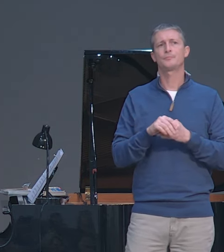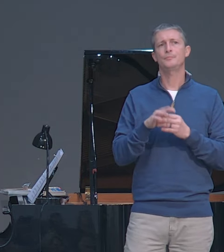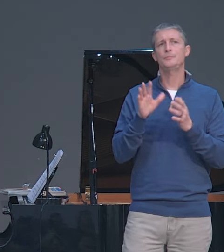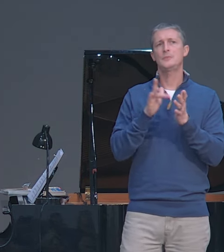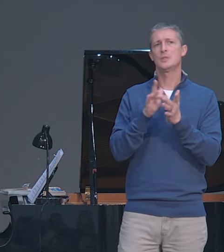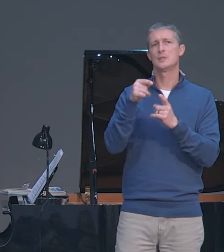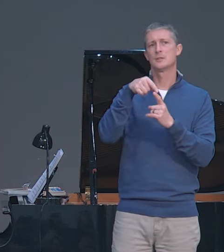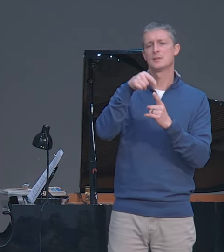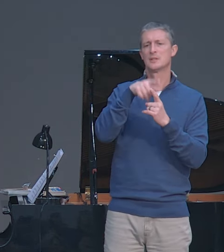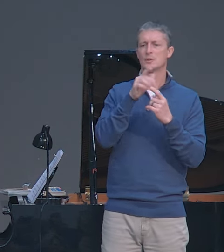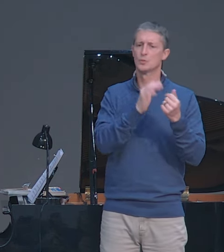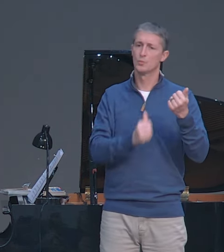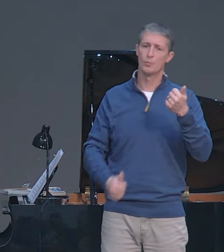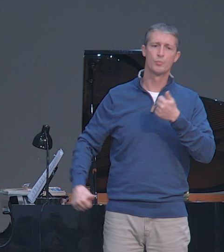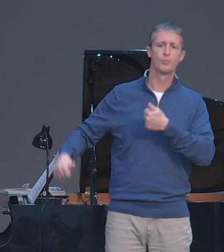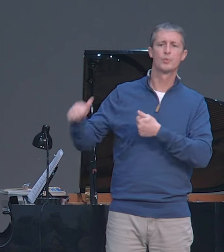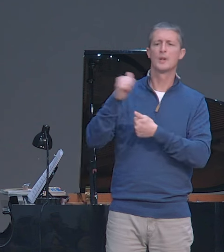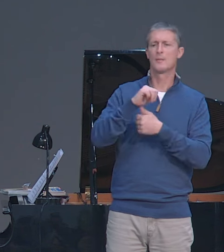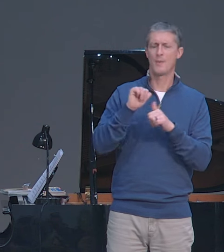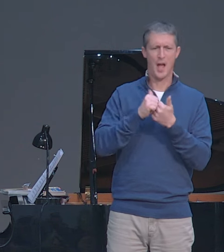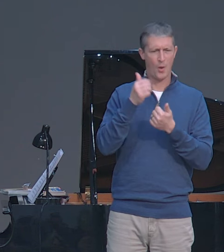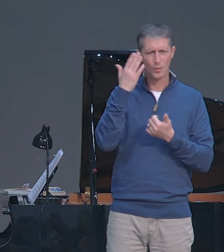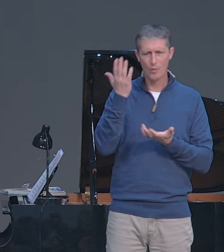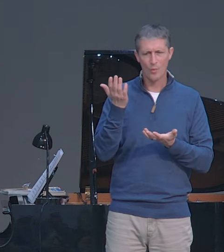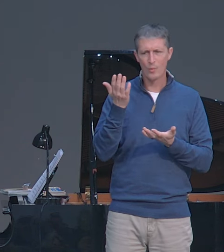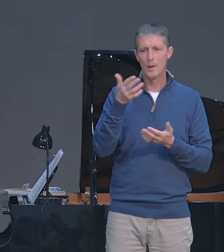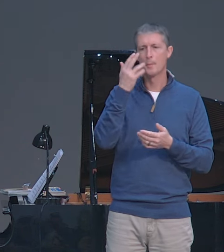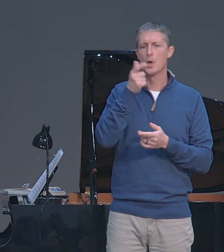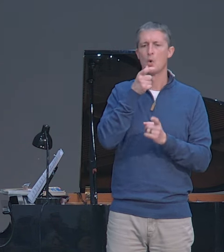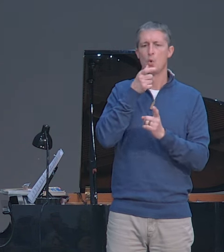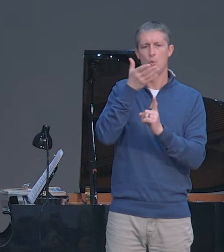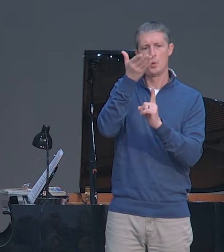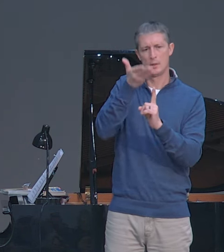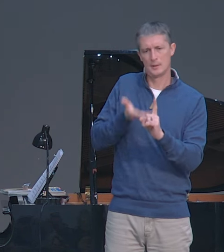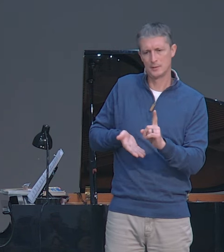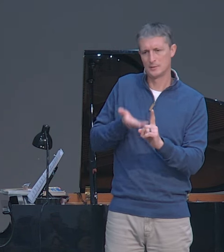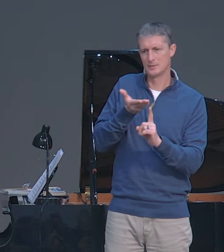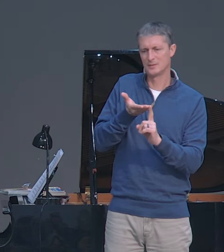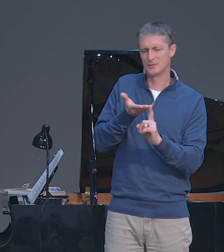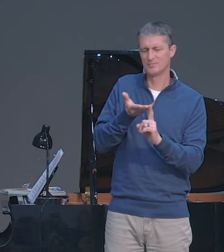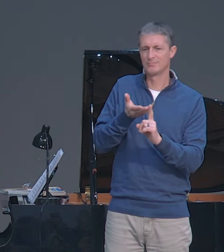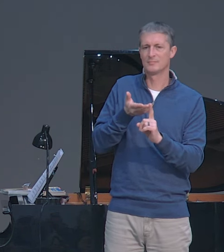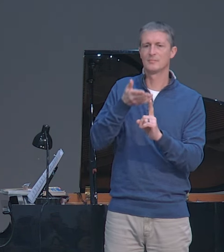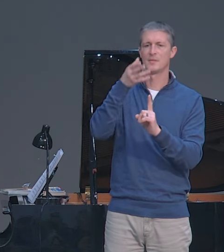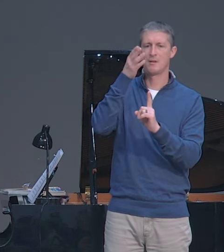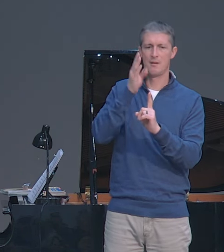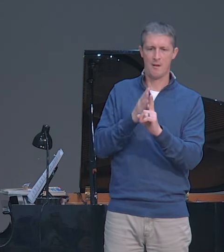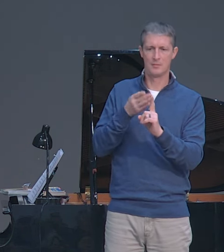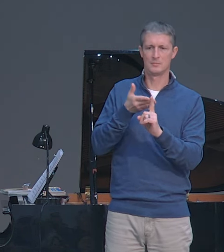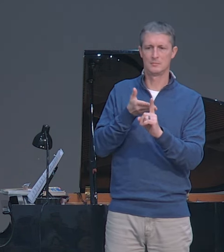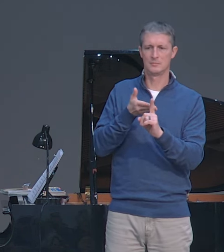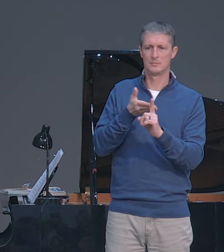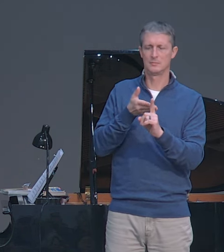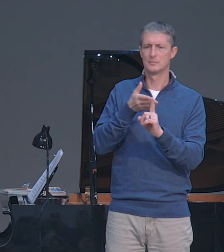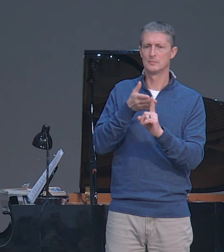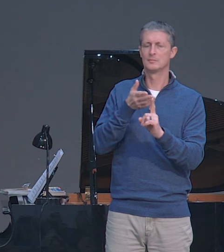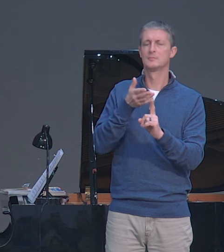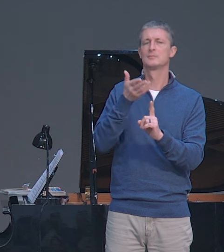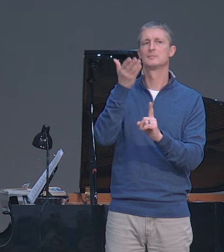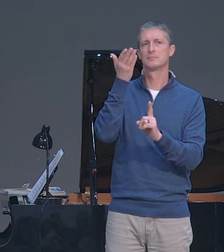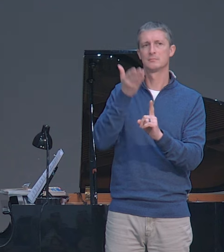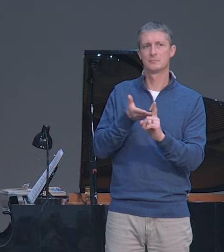is supreme because of who he is as God. Who he